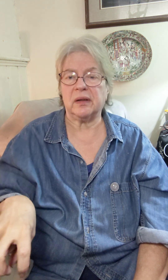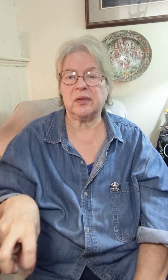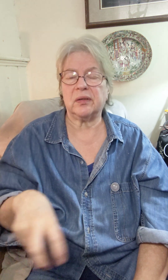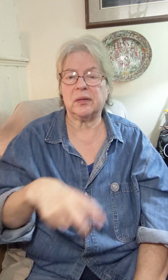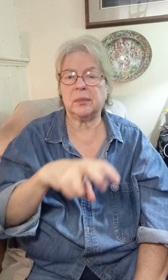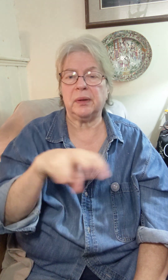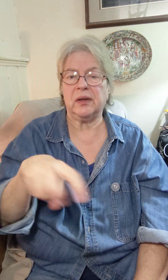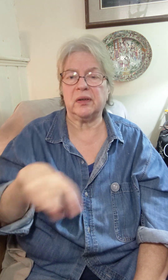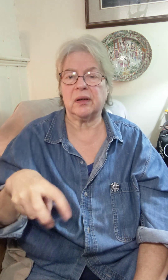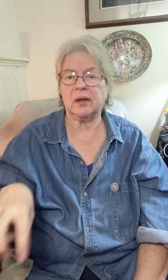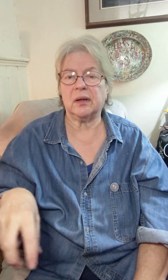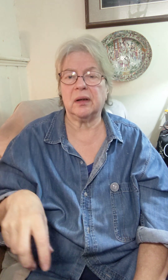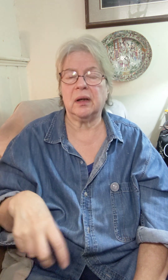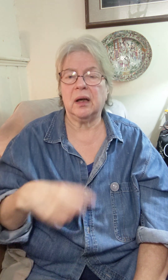this, pizza.